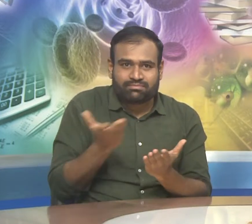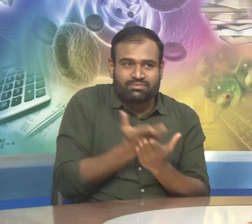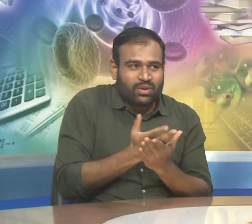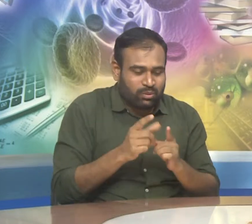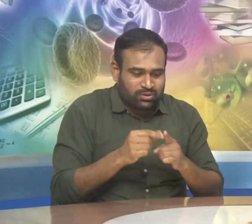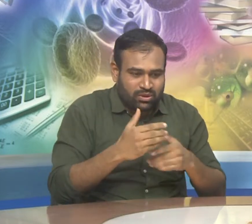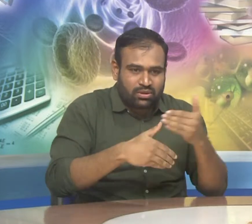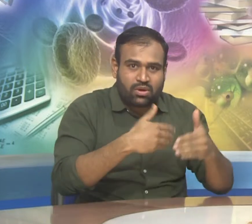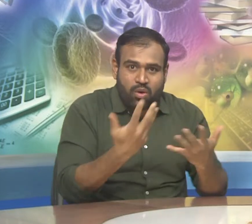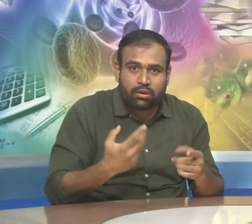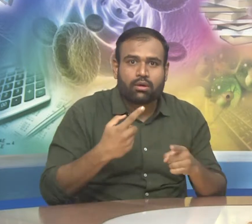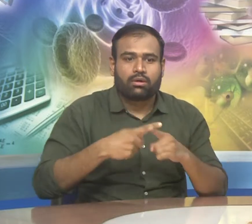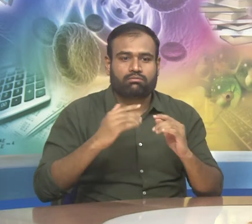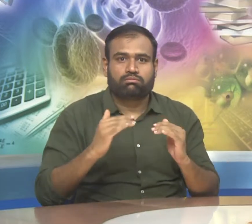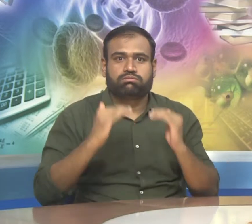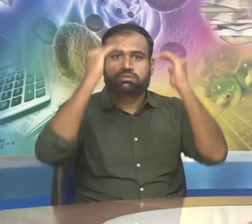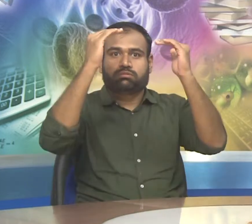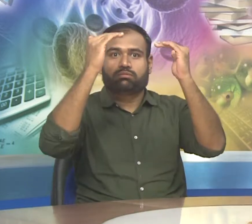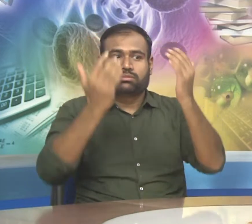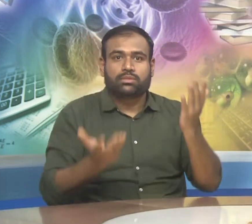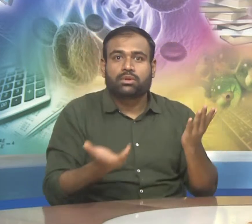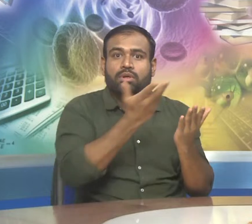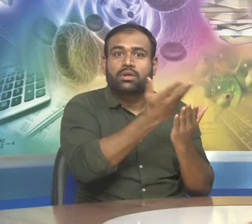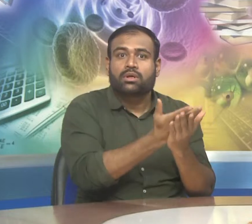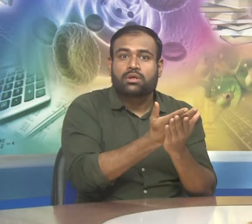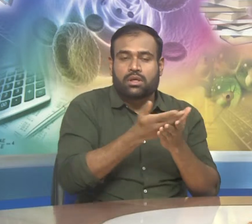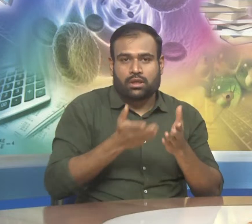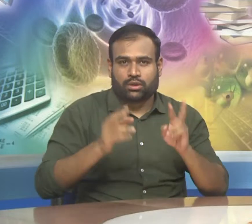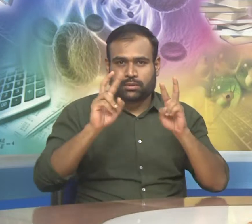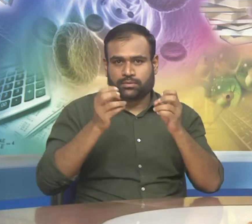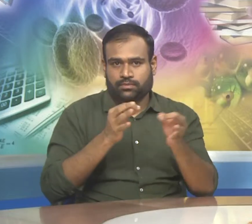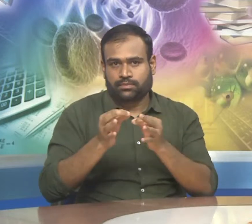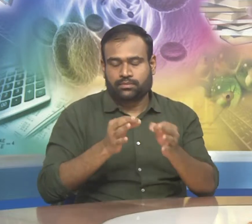Powers and jurisdiction of the High Court.